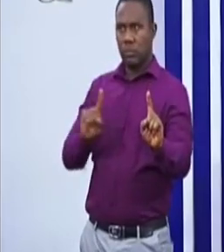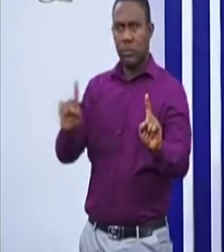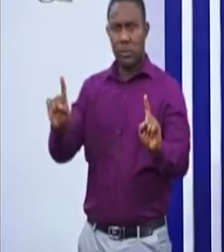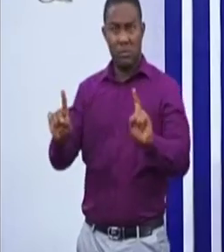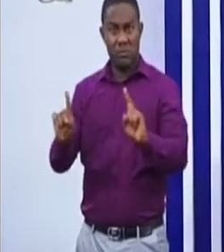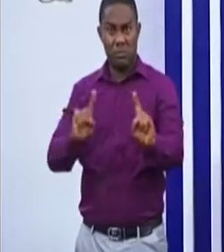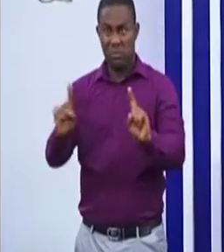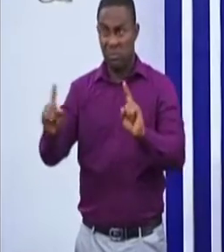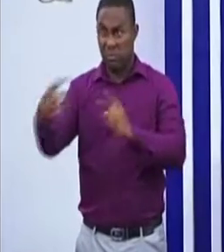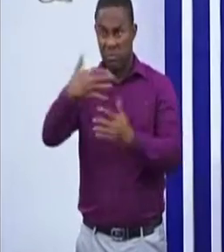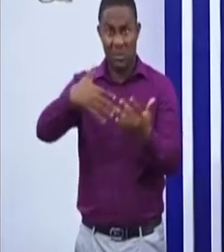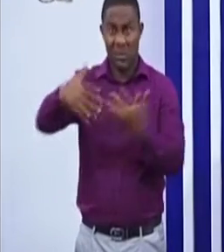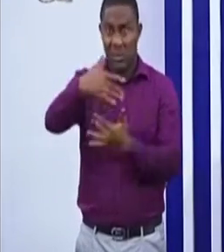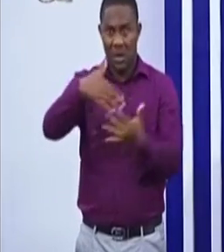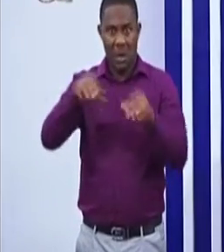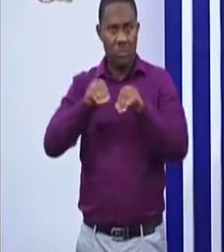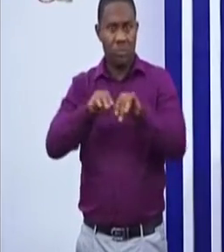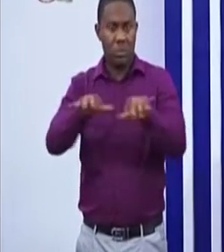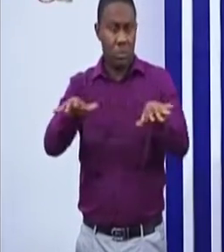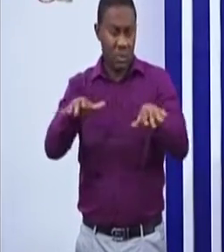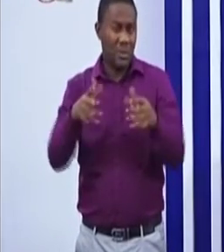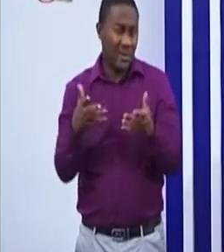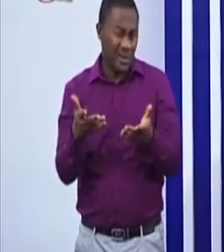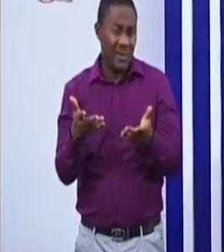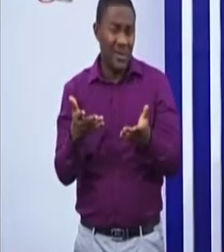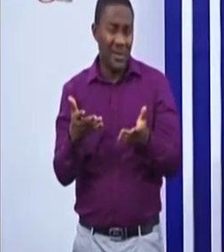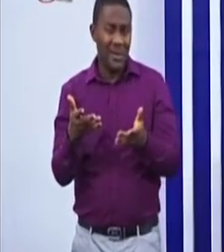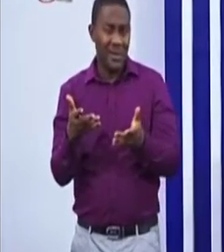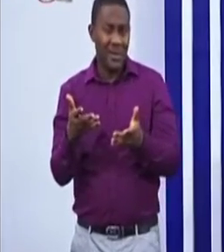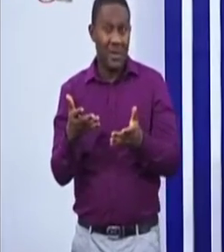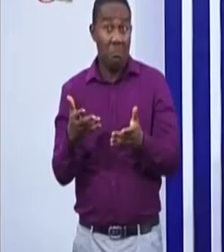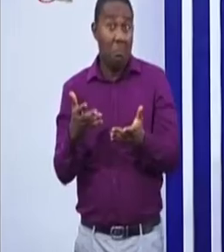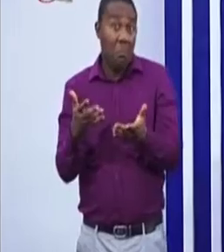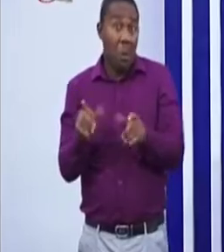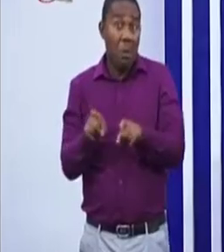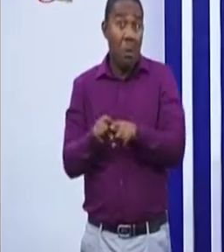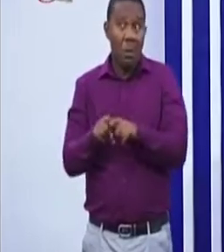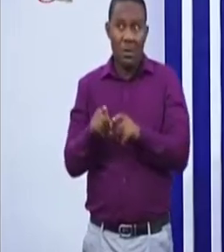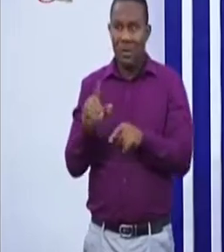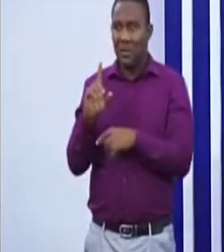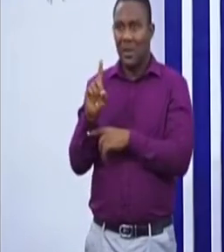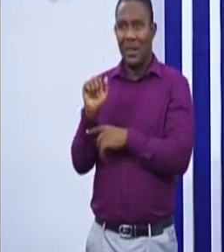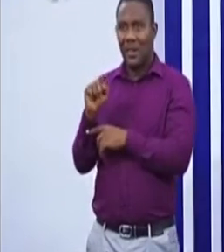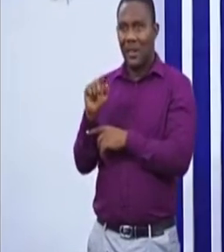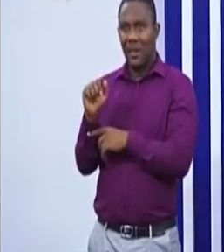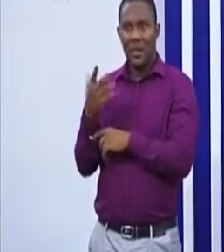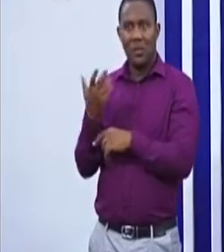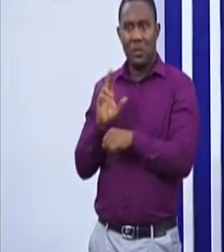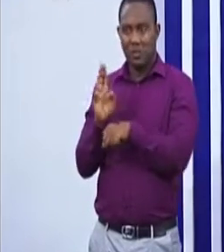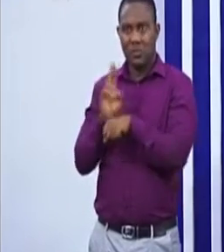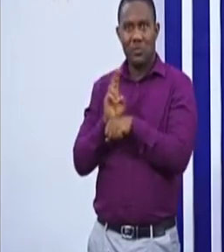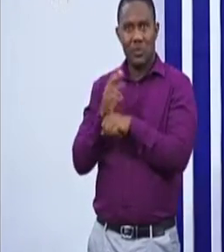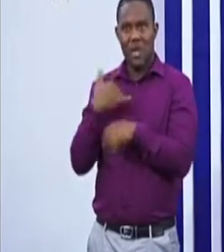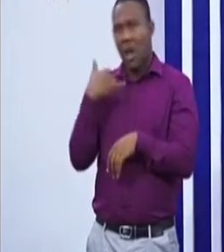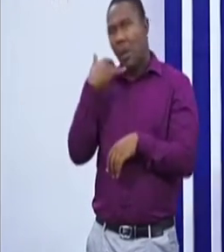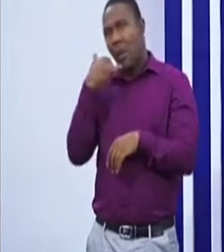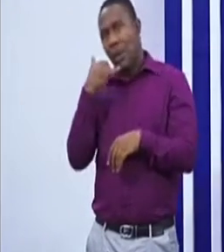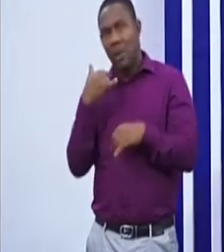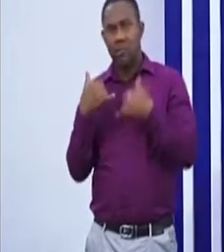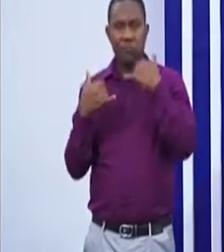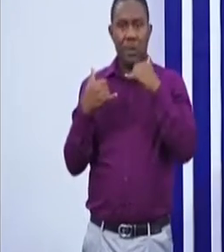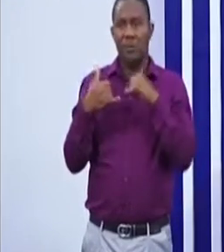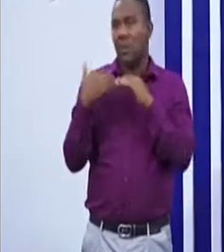no more amanfo ewo ye phone ne so nti nka traffic jam e wo ka kwan so no sisi a enam